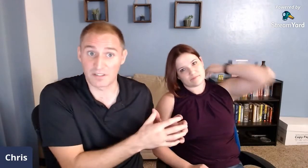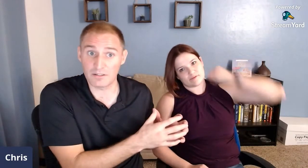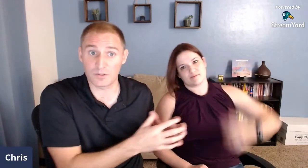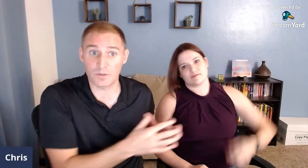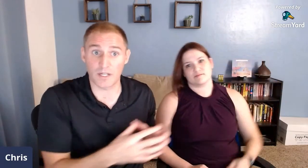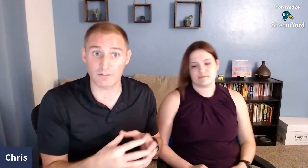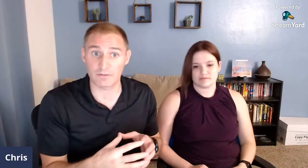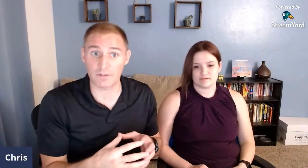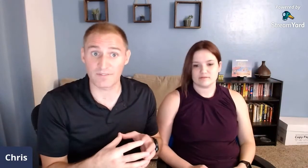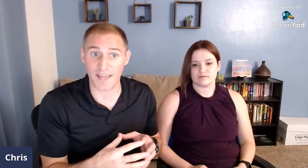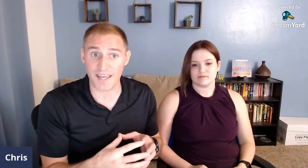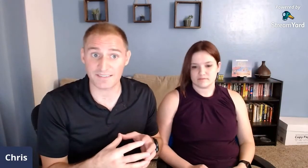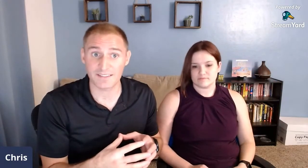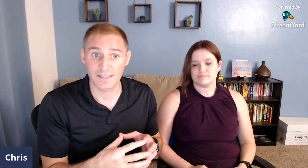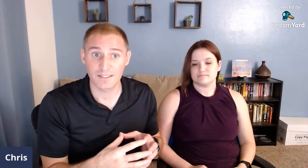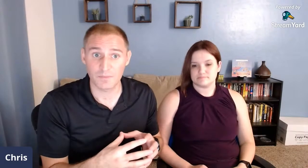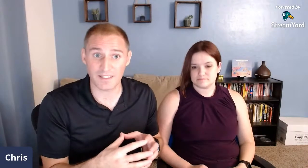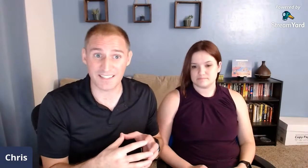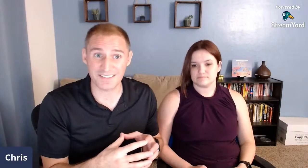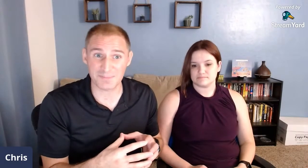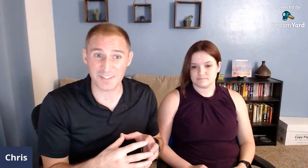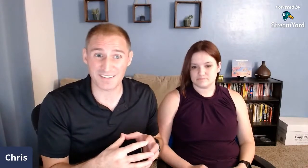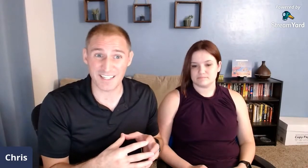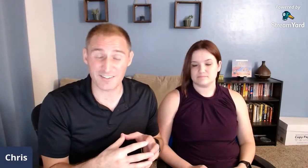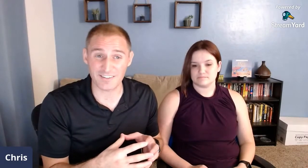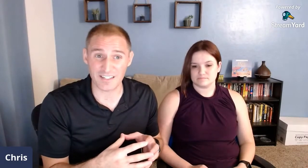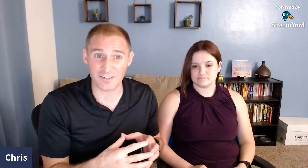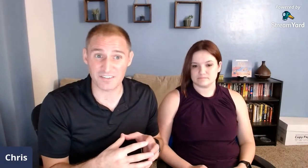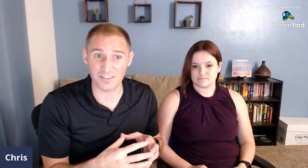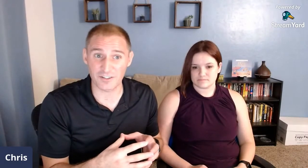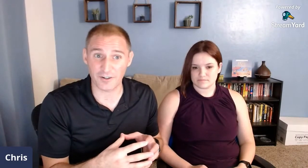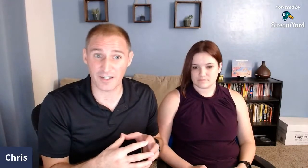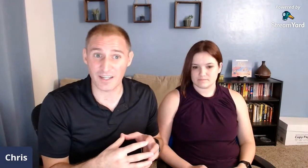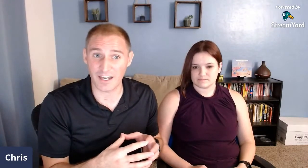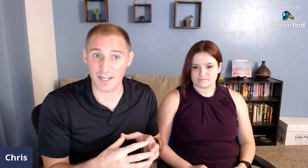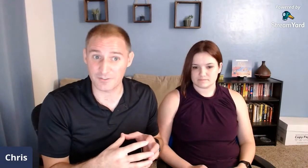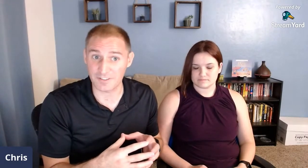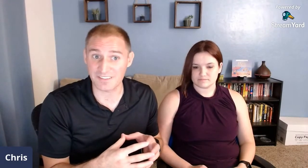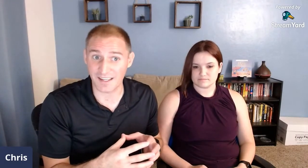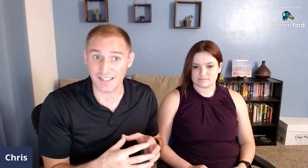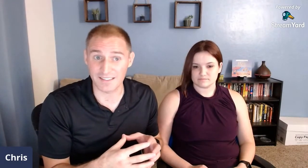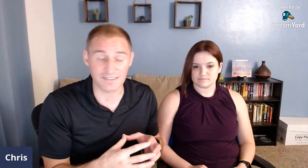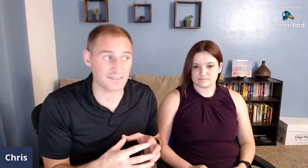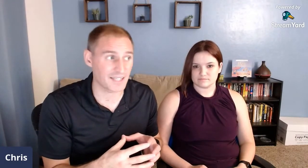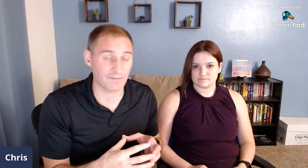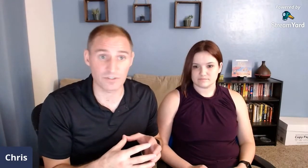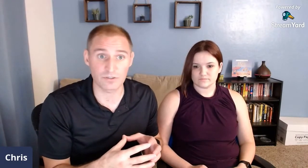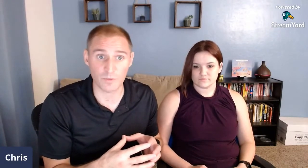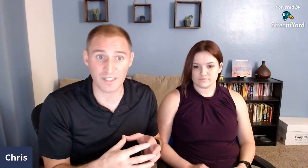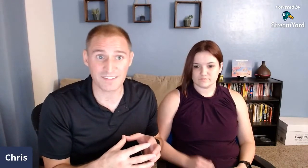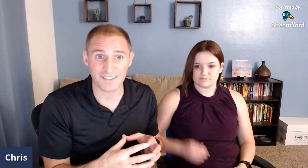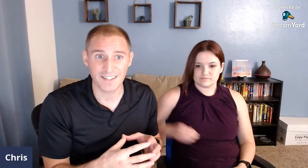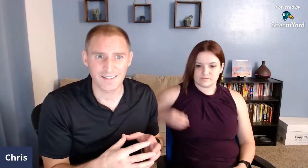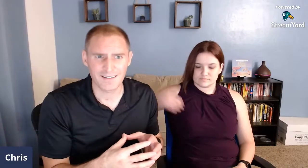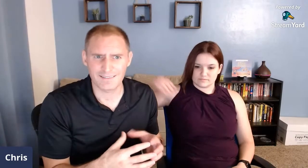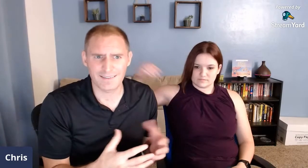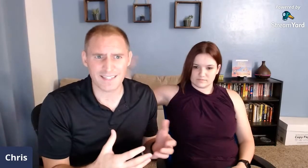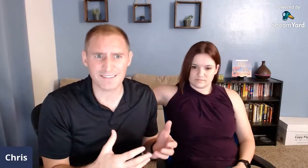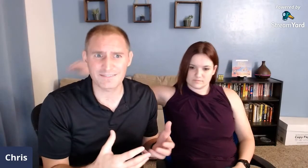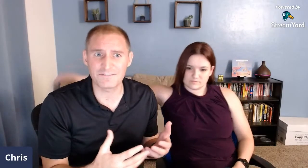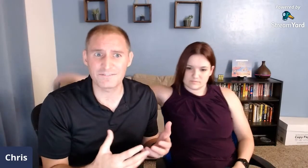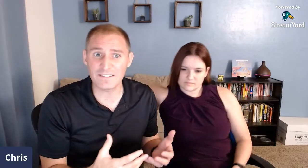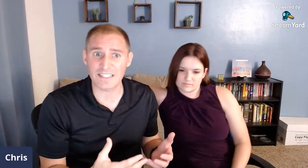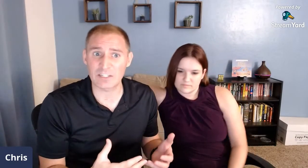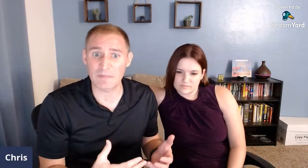from 0 to 100 really fast. But like 6 months later, and you're still learning 100 signs every 2 weeks.